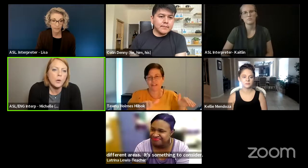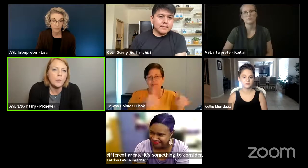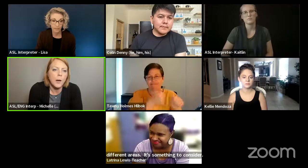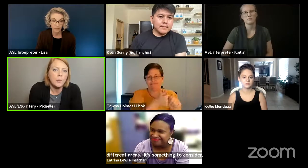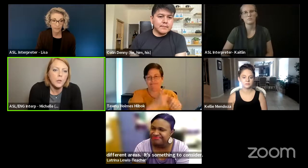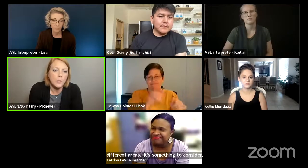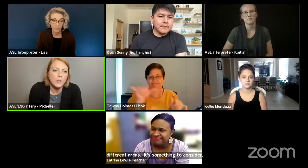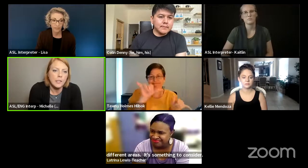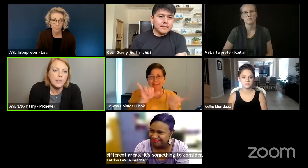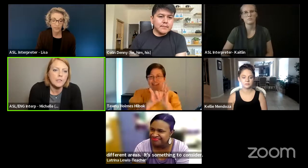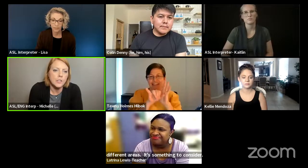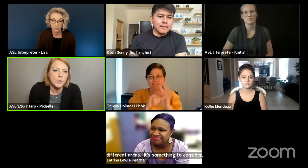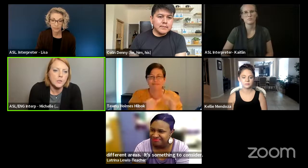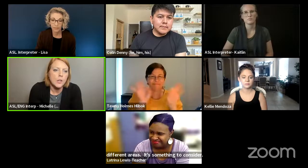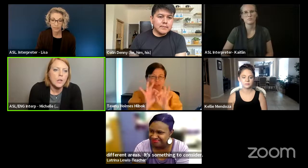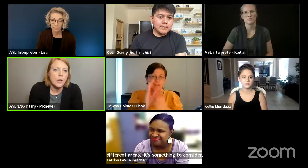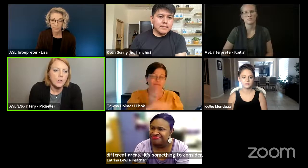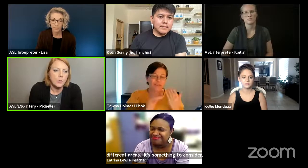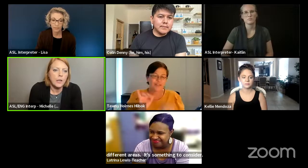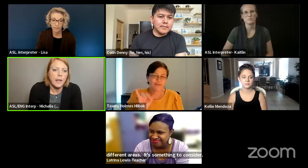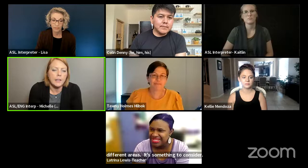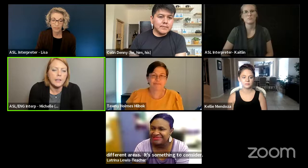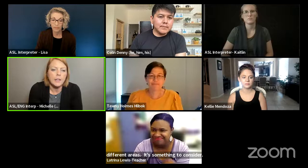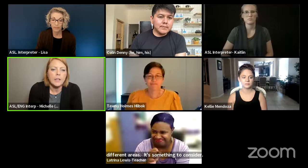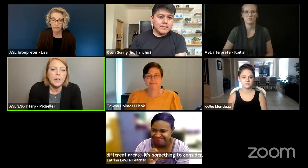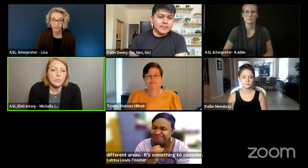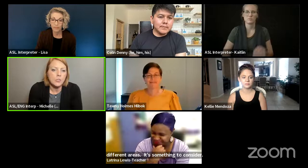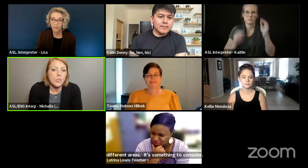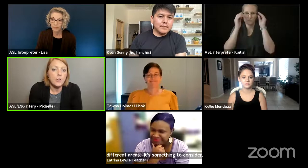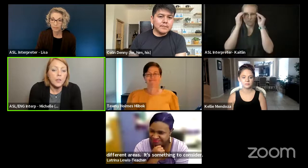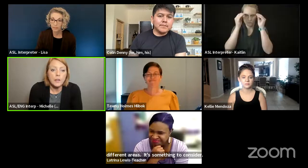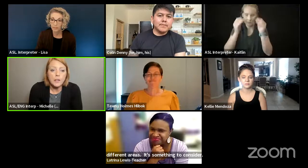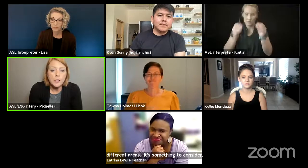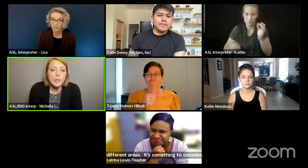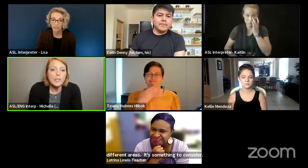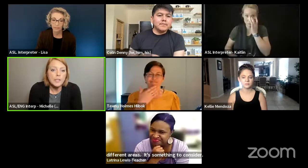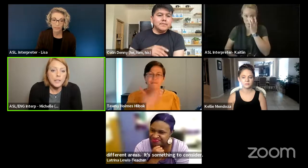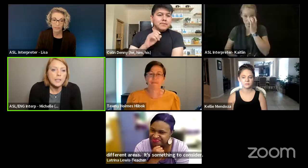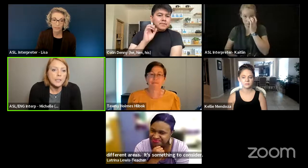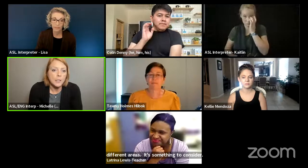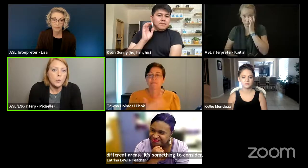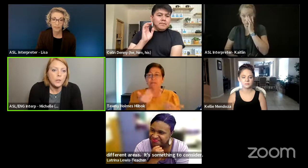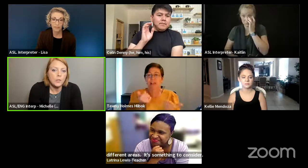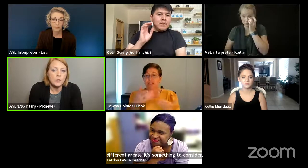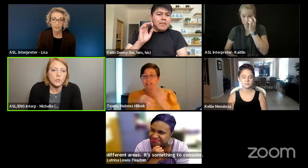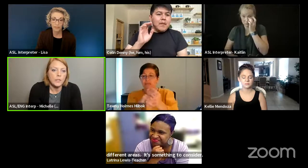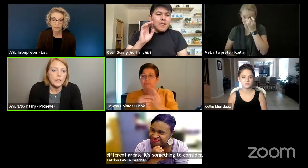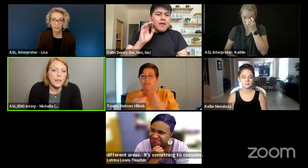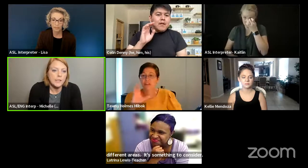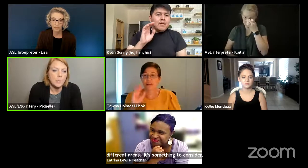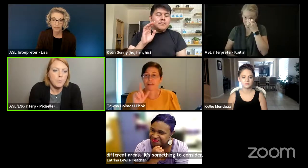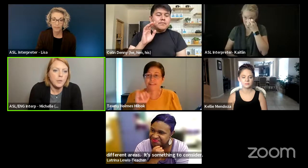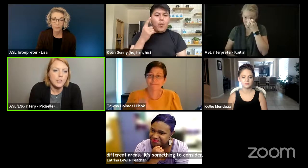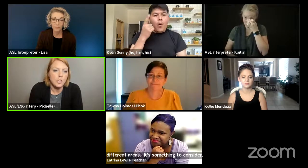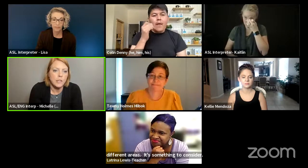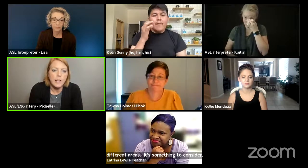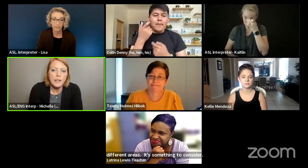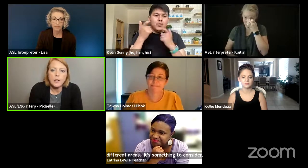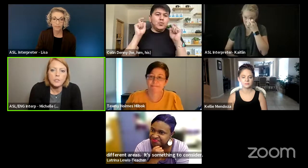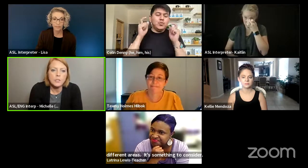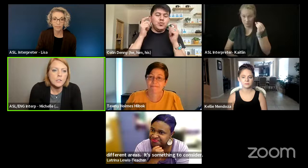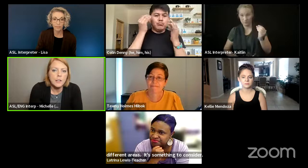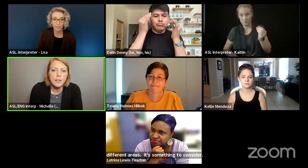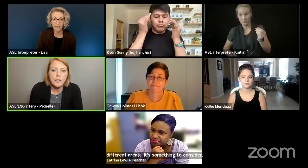are also BIPOC individuals who can share their experience and identity with children in that same